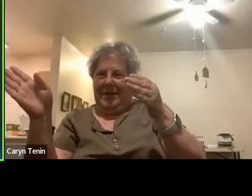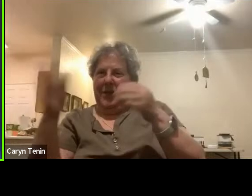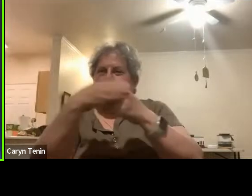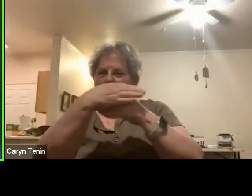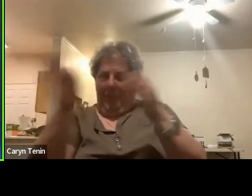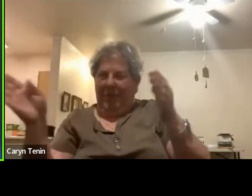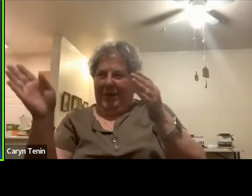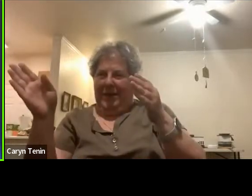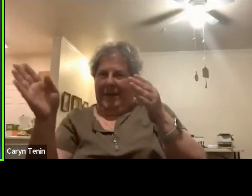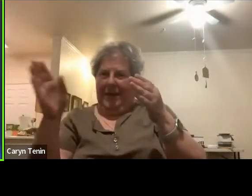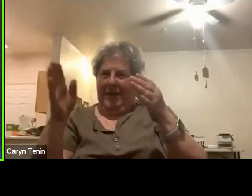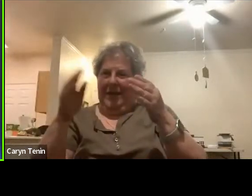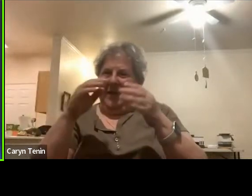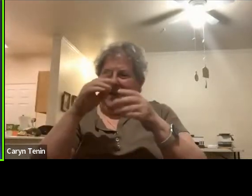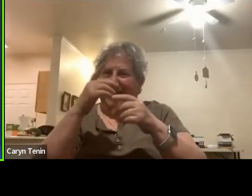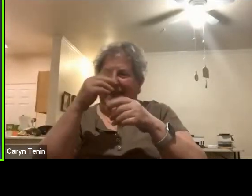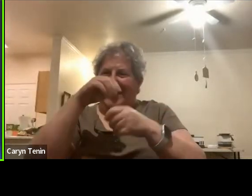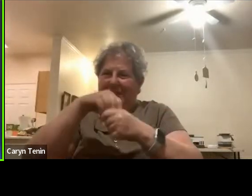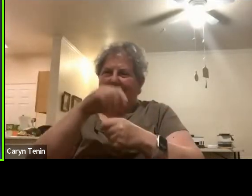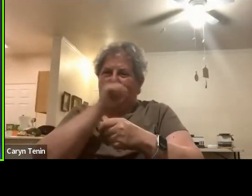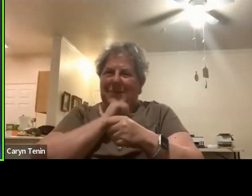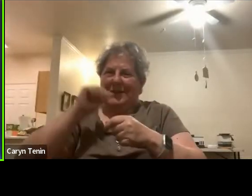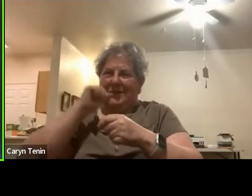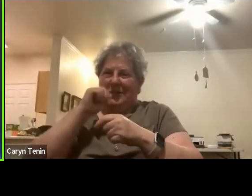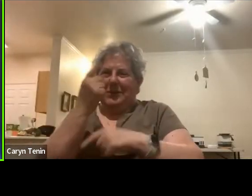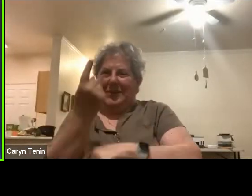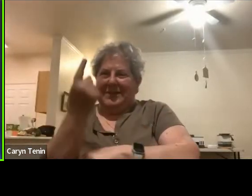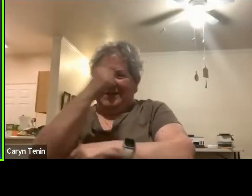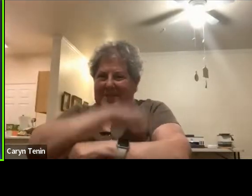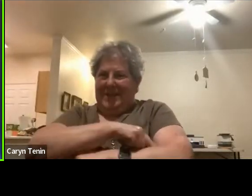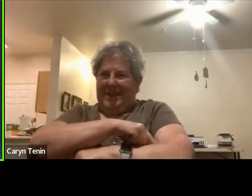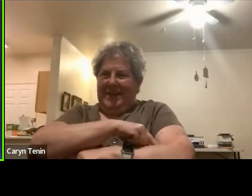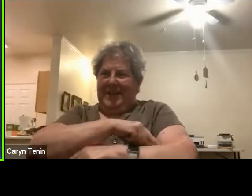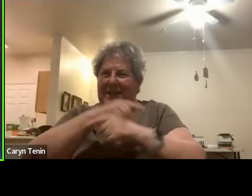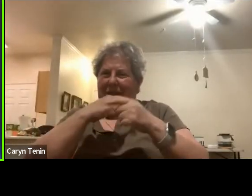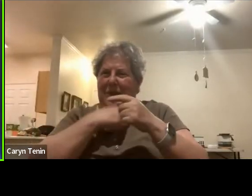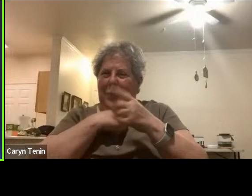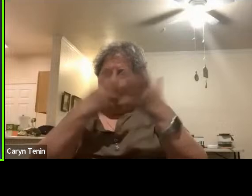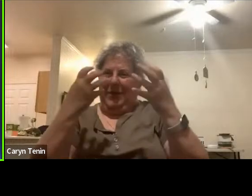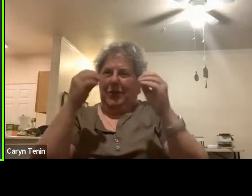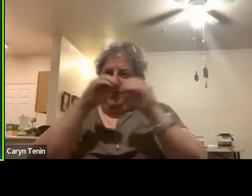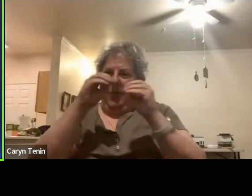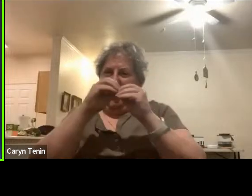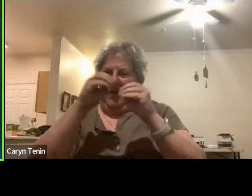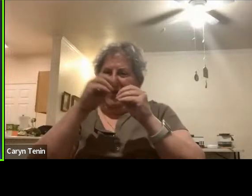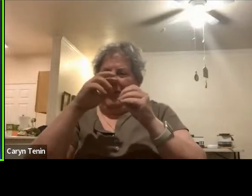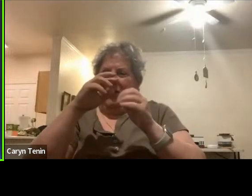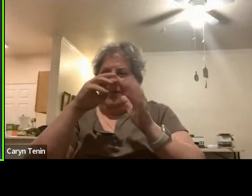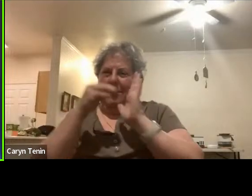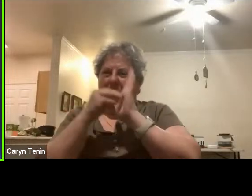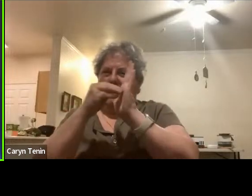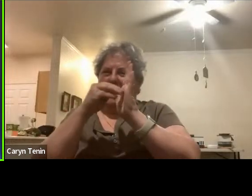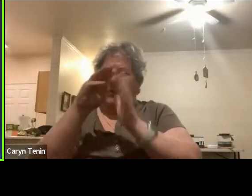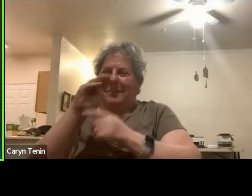to have a full range of opportunities available to us here in Arizona.